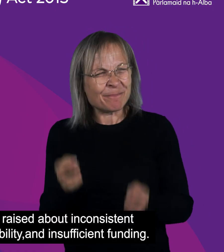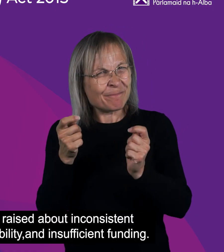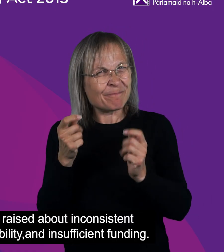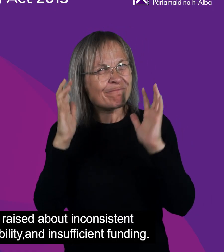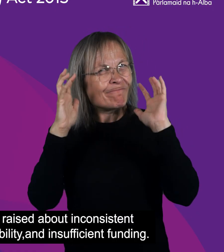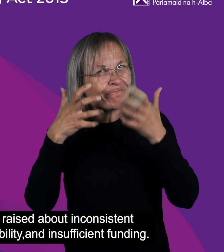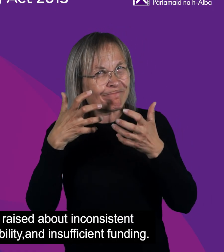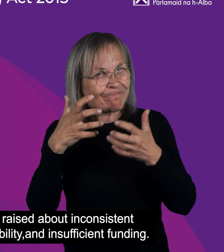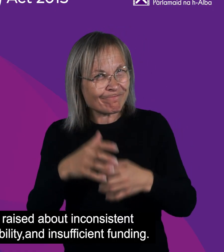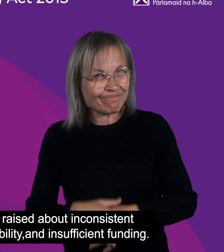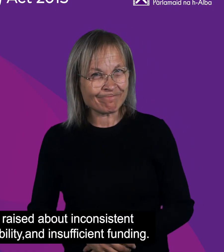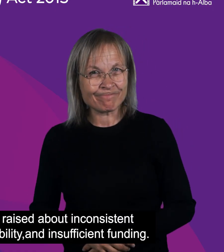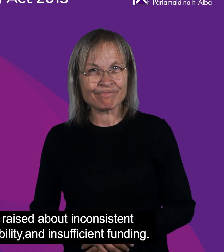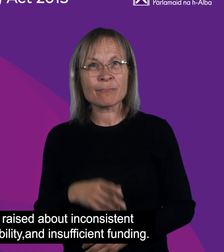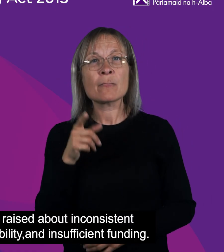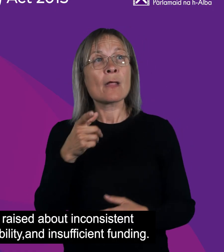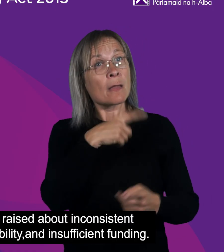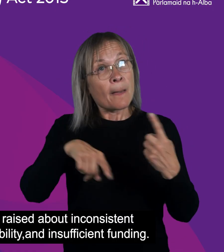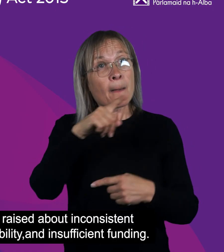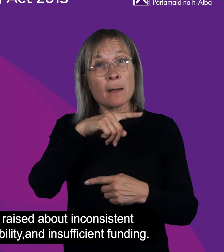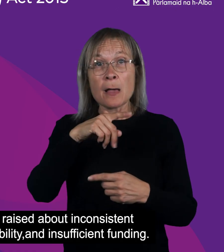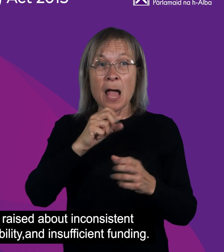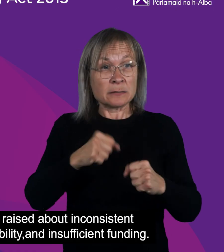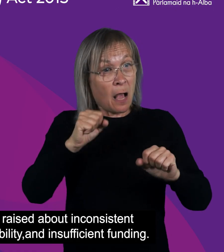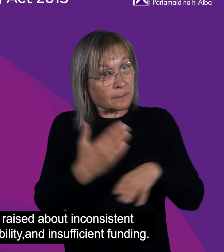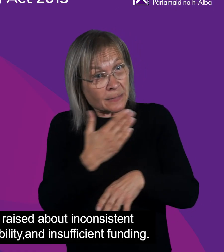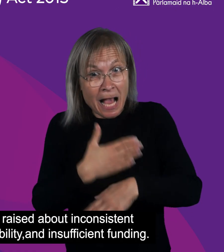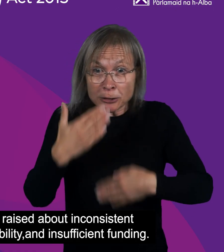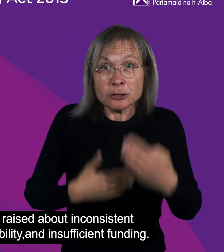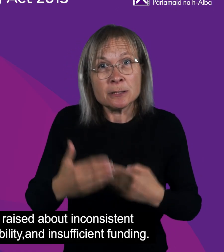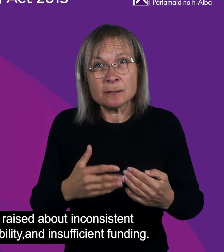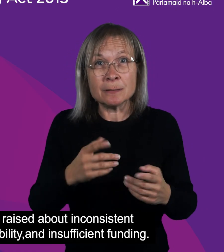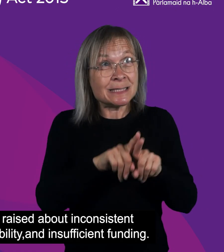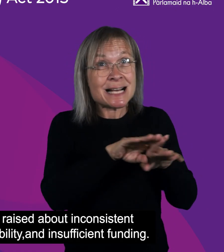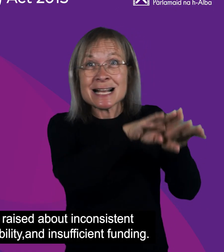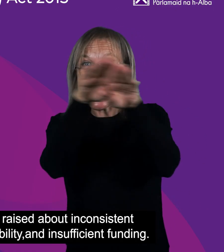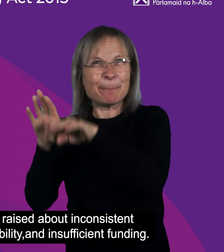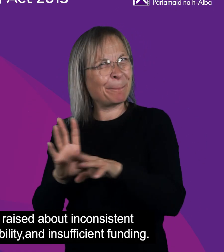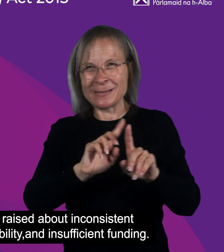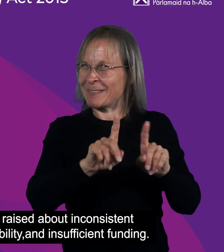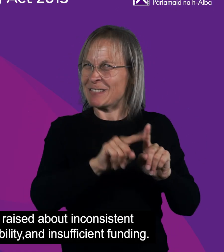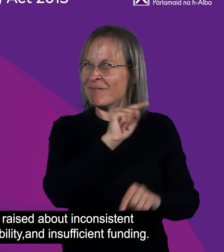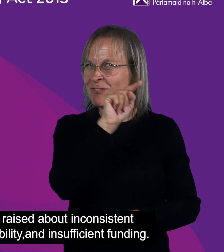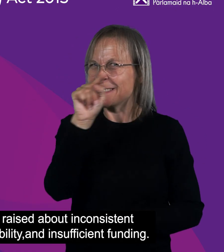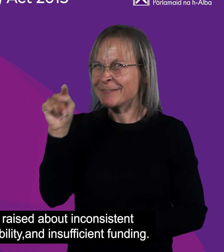However, concerns were also raised about inconsistent implementation, lack of enforceability, and insufficient